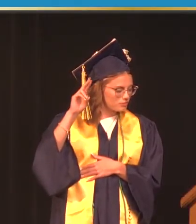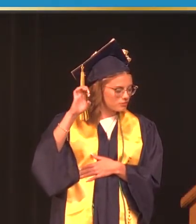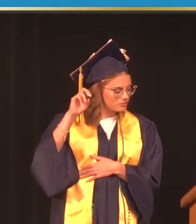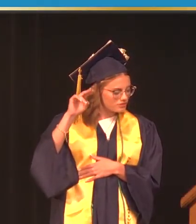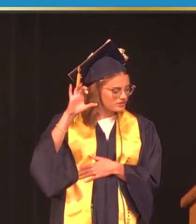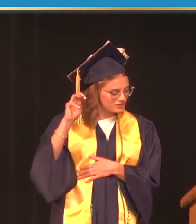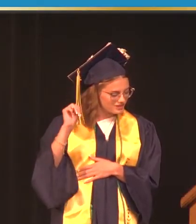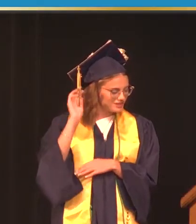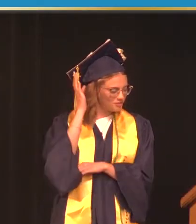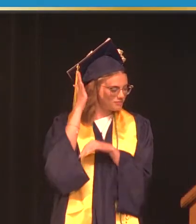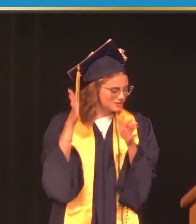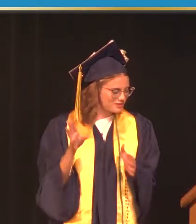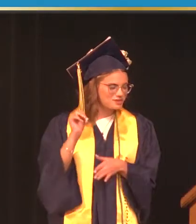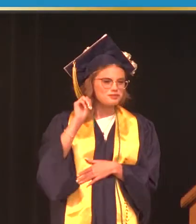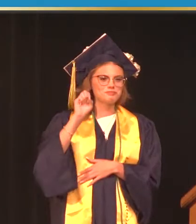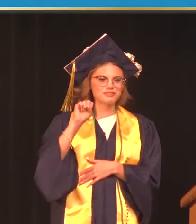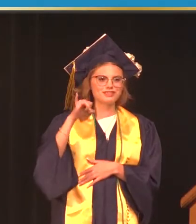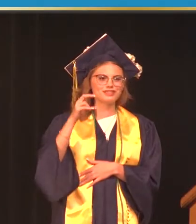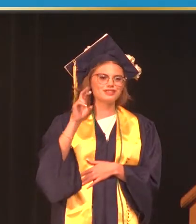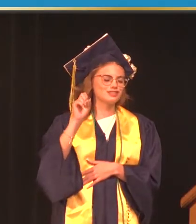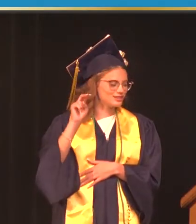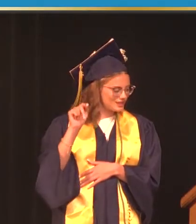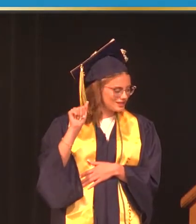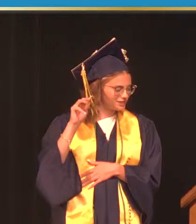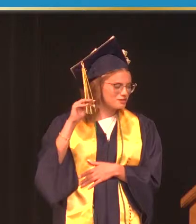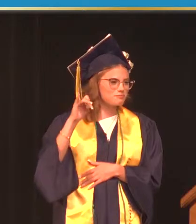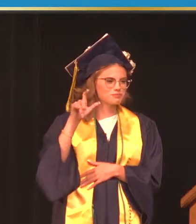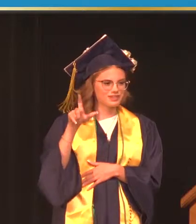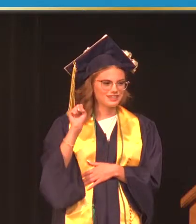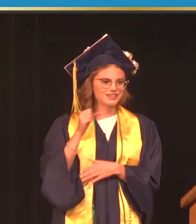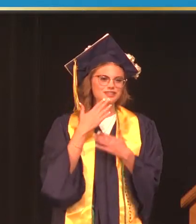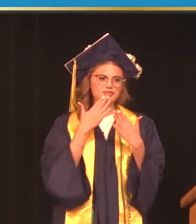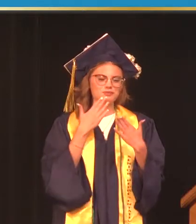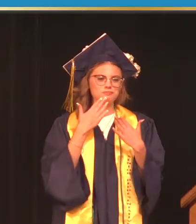commencement speaker, Miss Justina Miles.